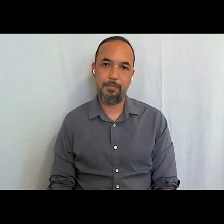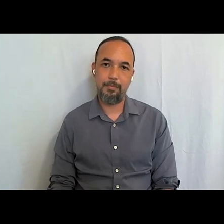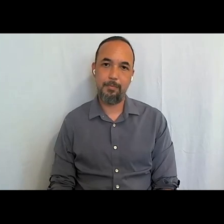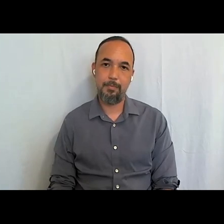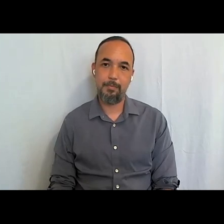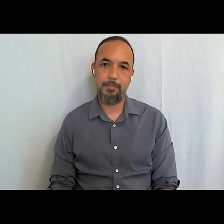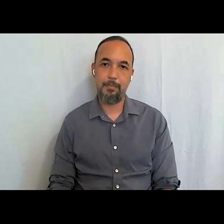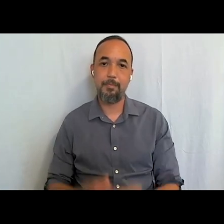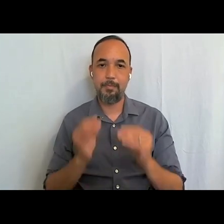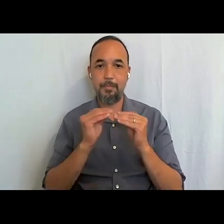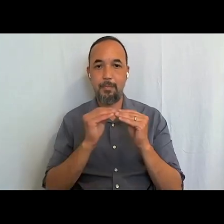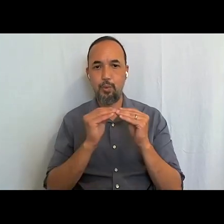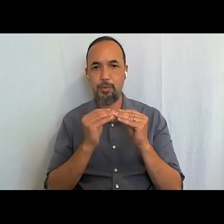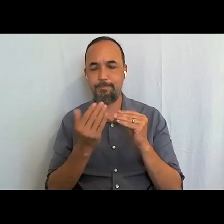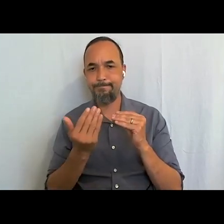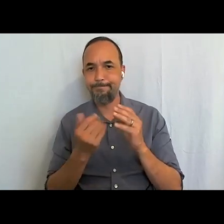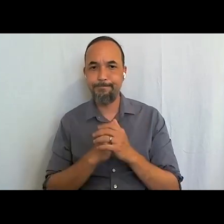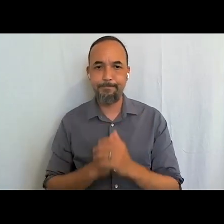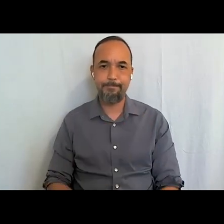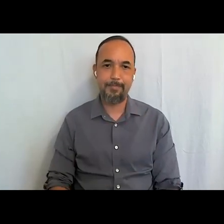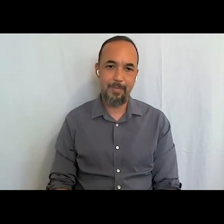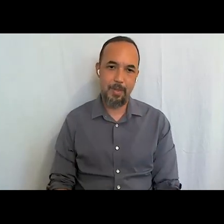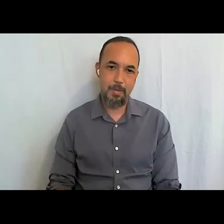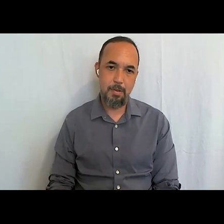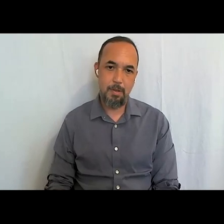What else? Oh, somebody was asking about,